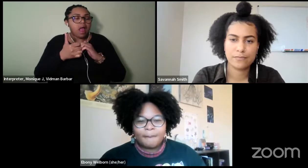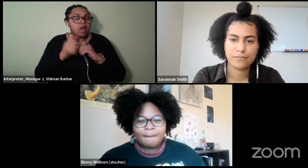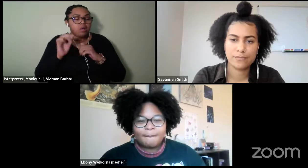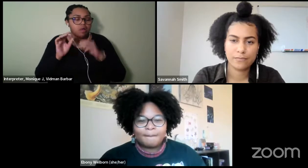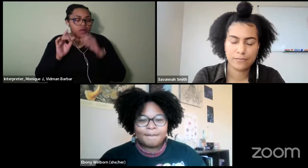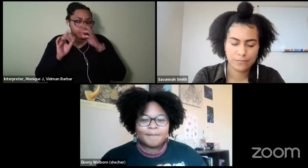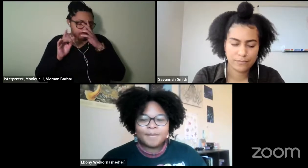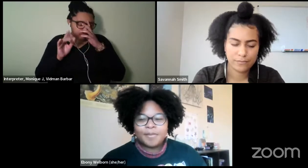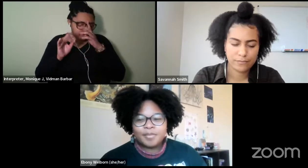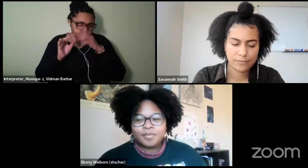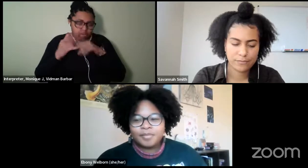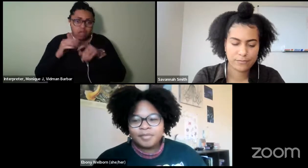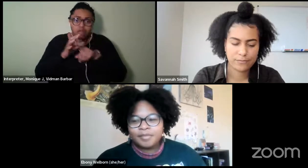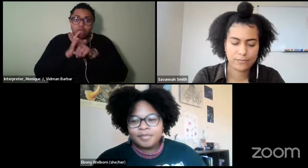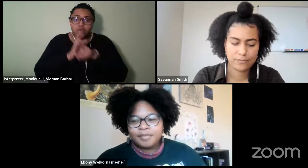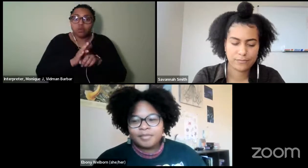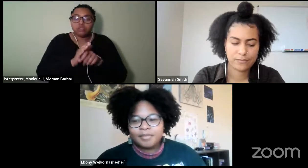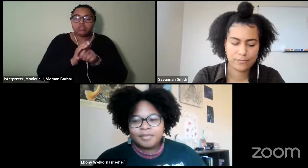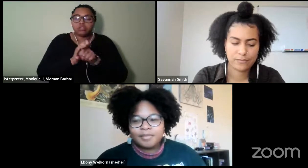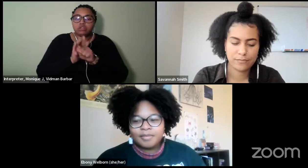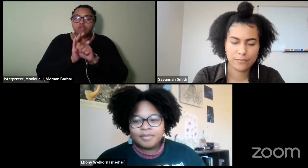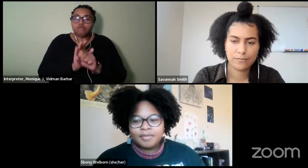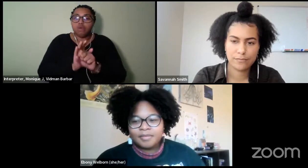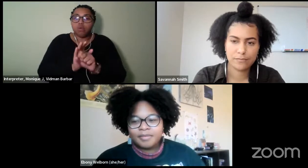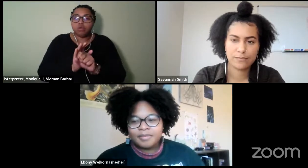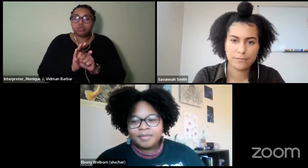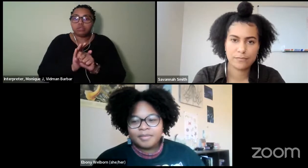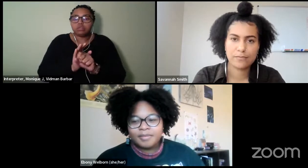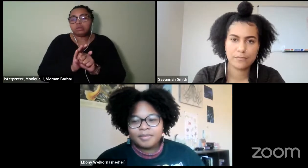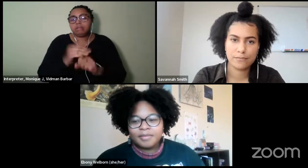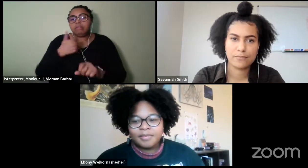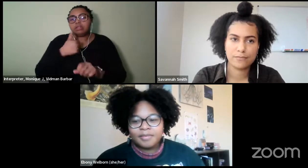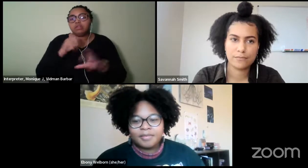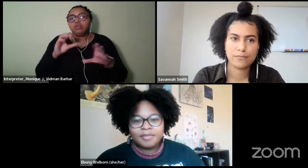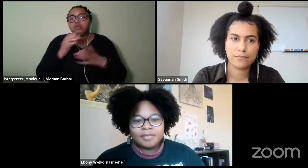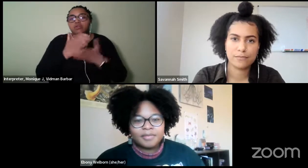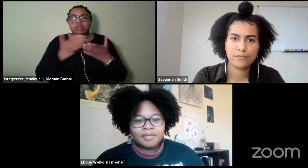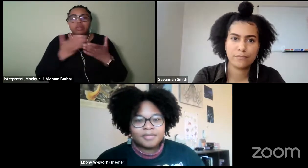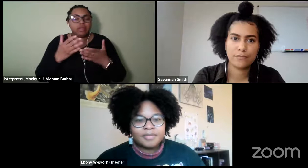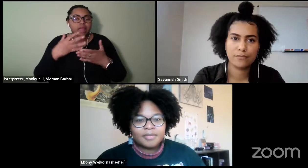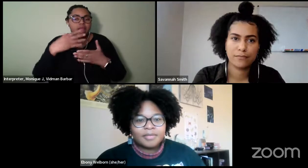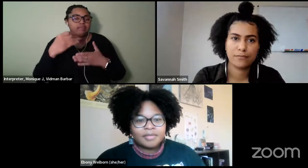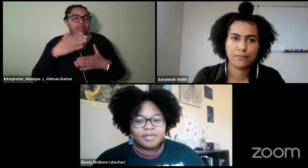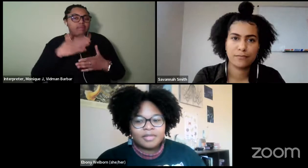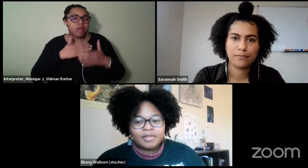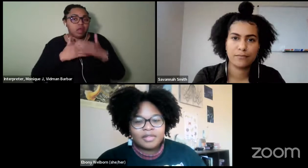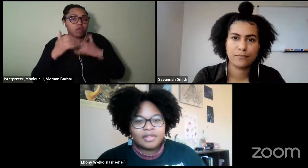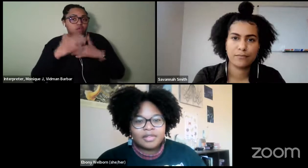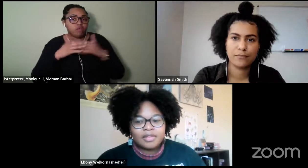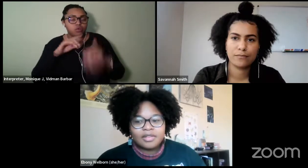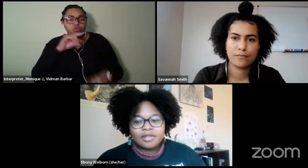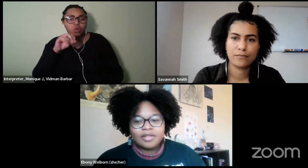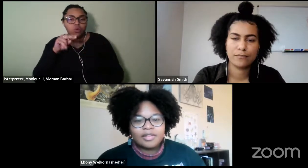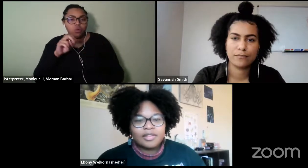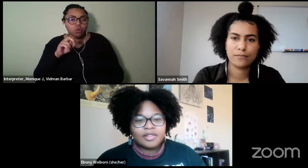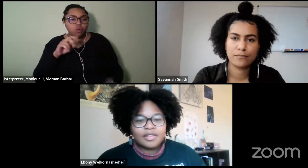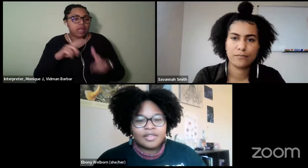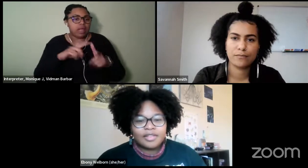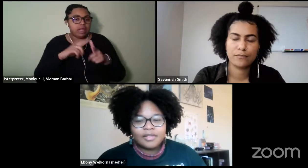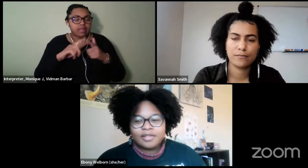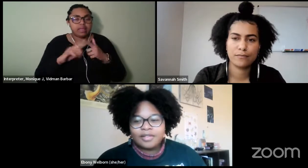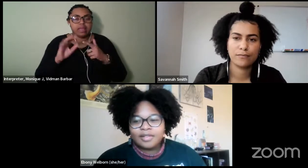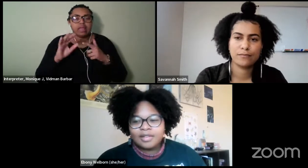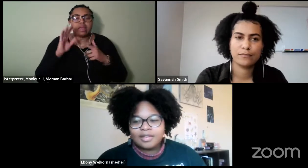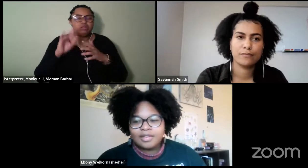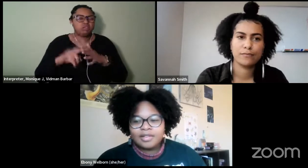I pushed myself to do something outside of my comfort zone, and then started to